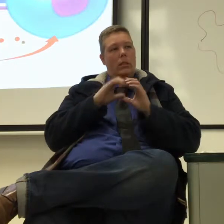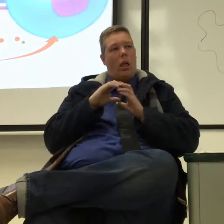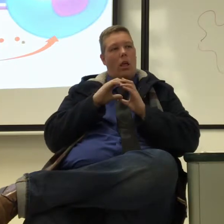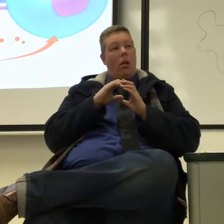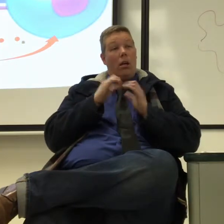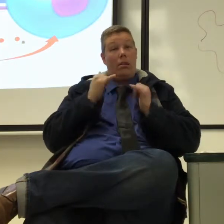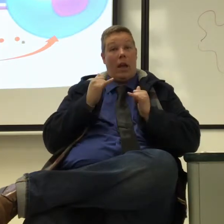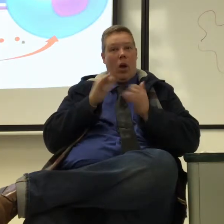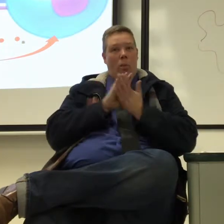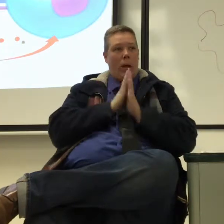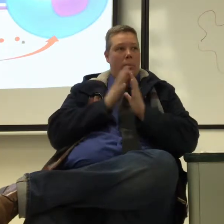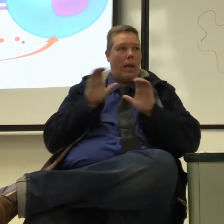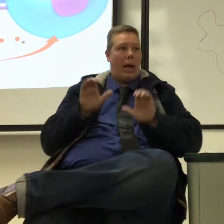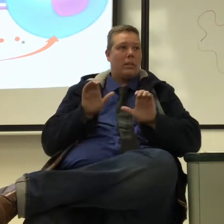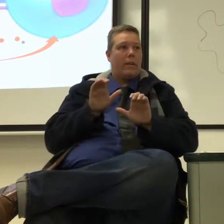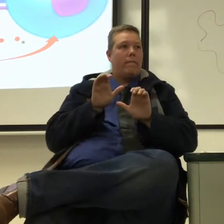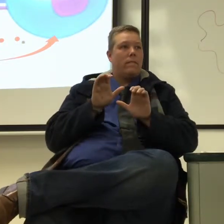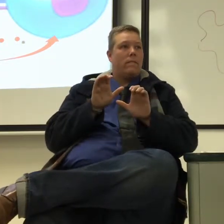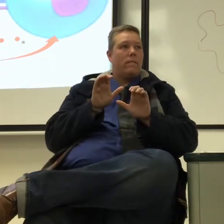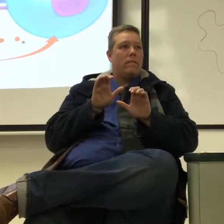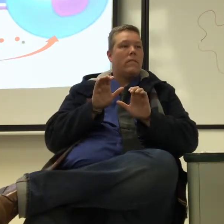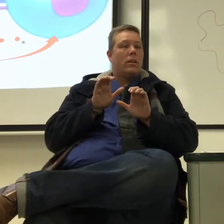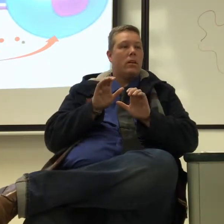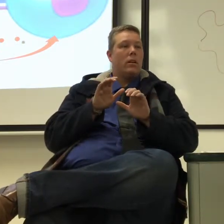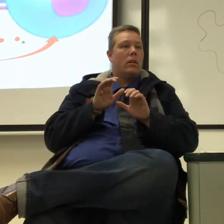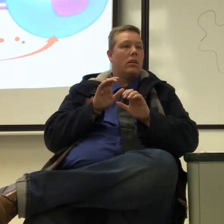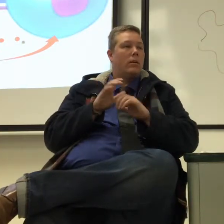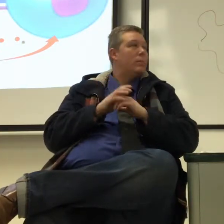now activated,